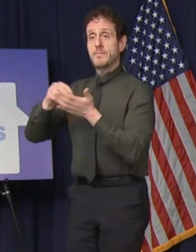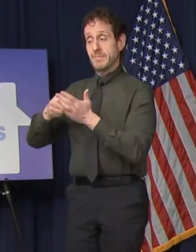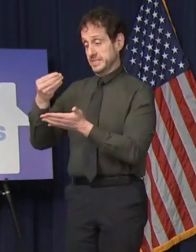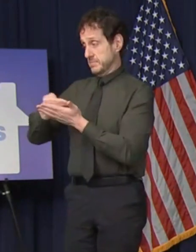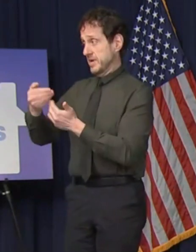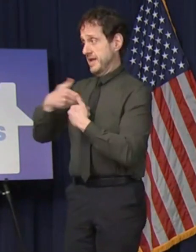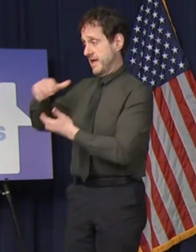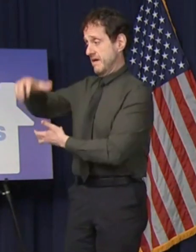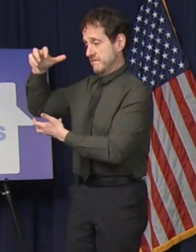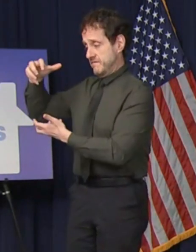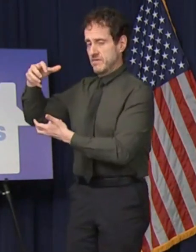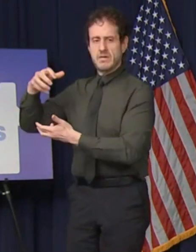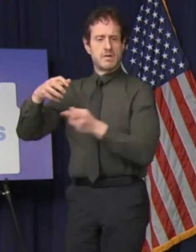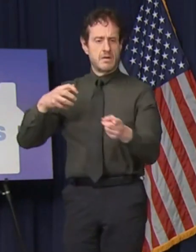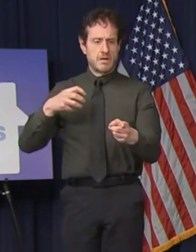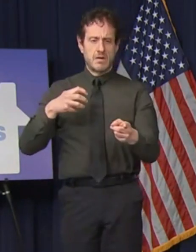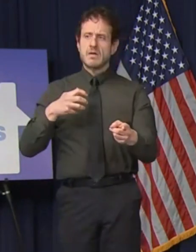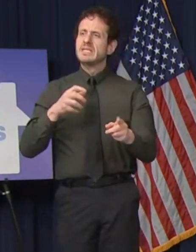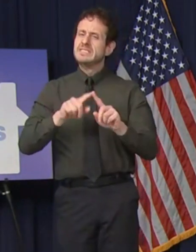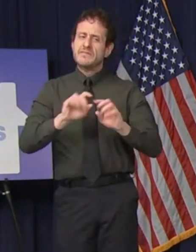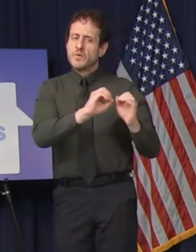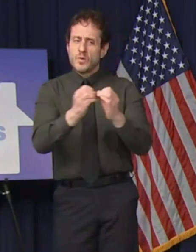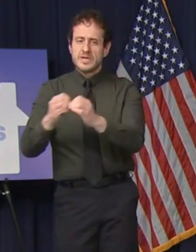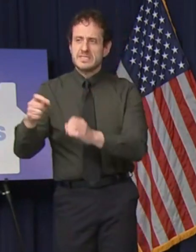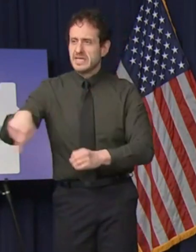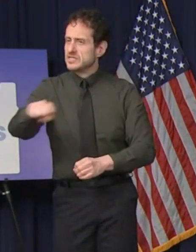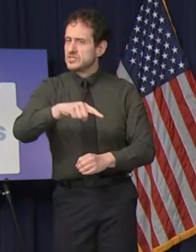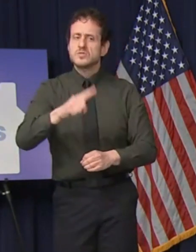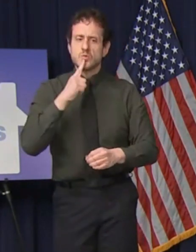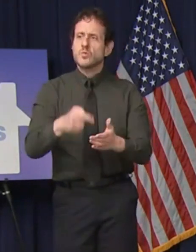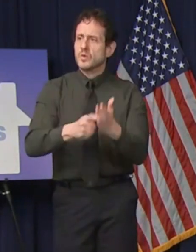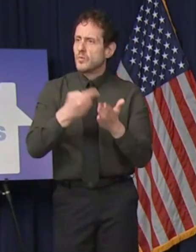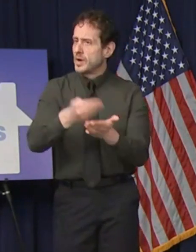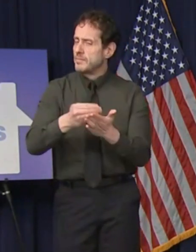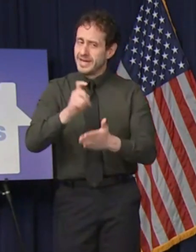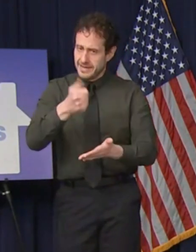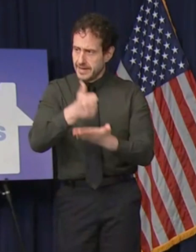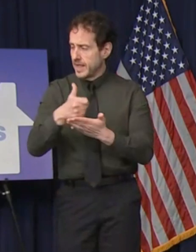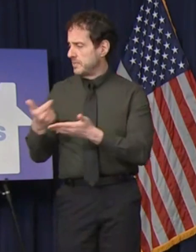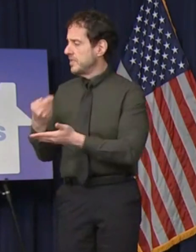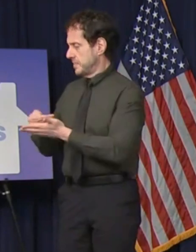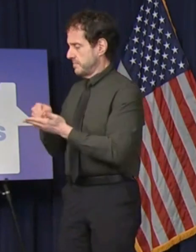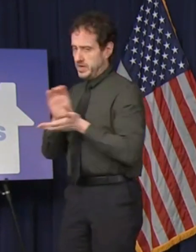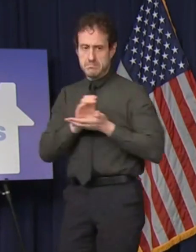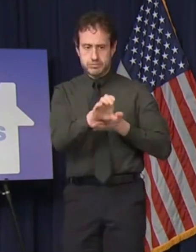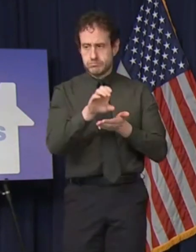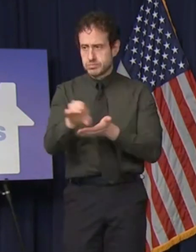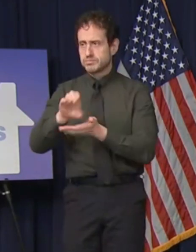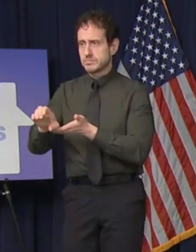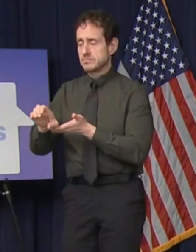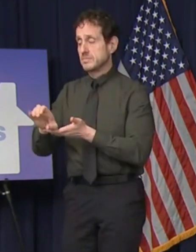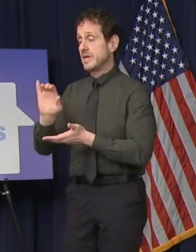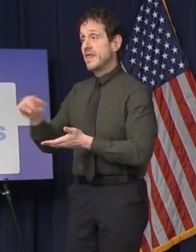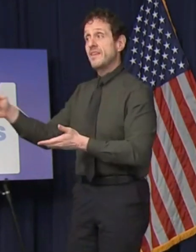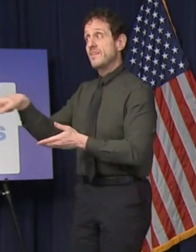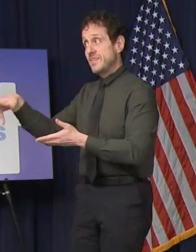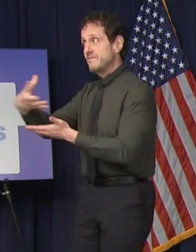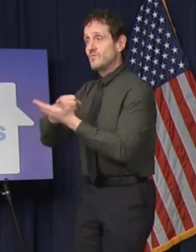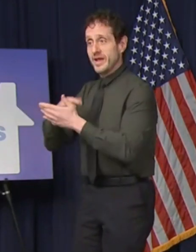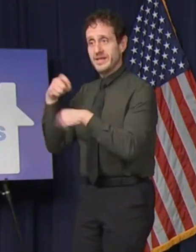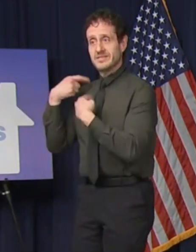ground in our most vulnerable communities all across Illinois. The fund has raised more than $30